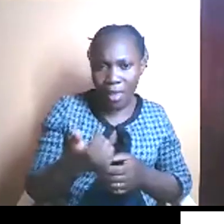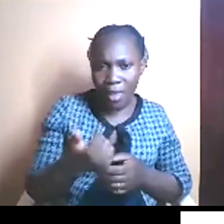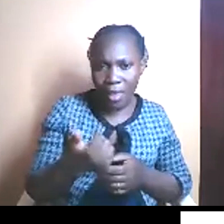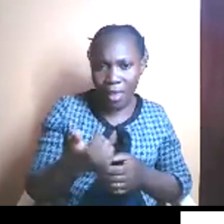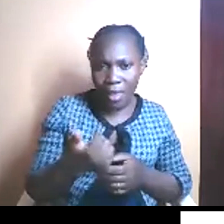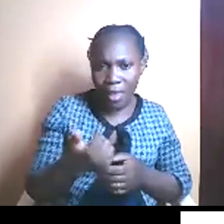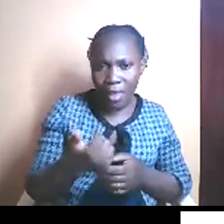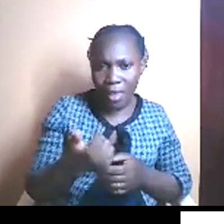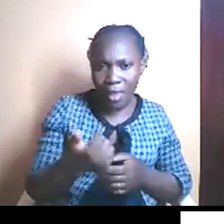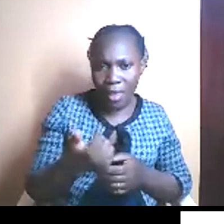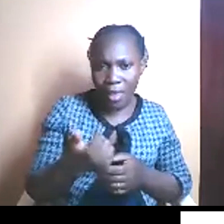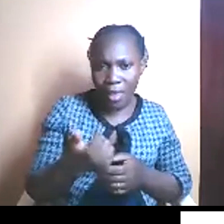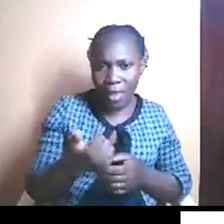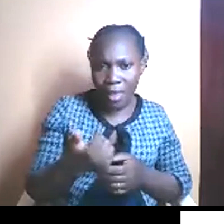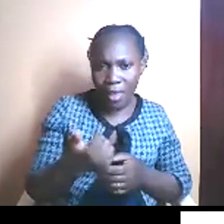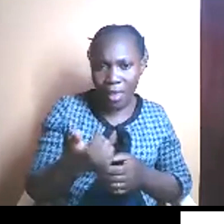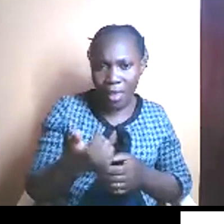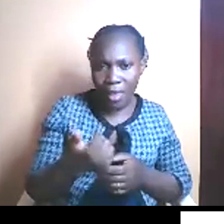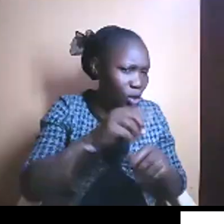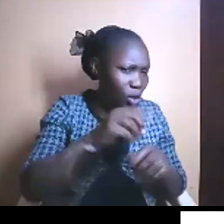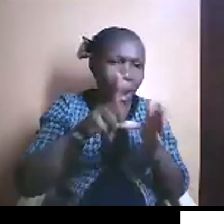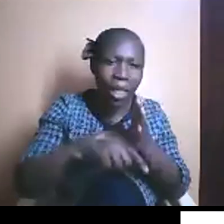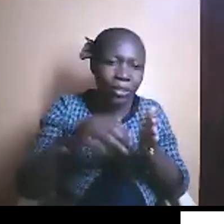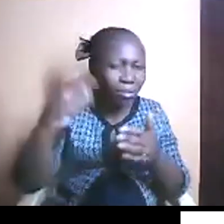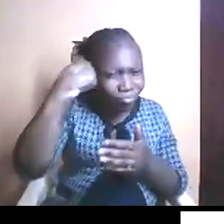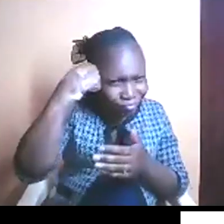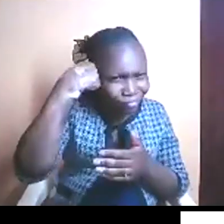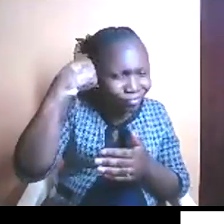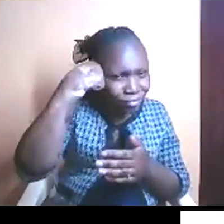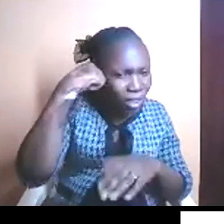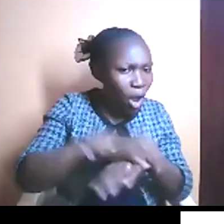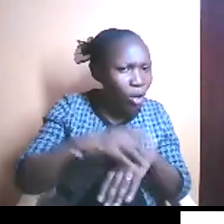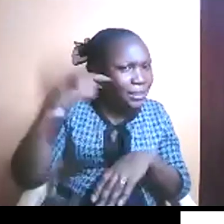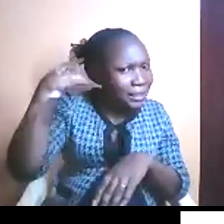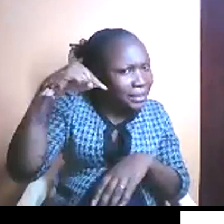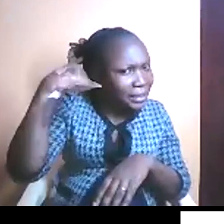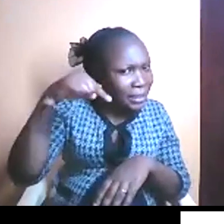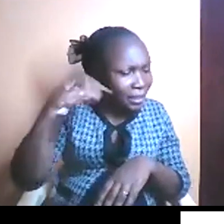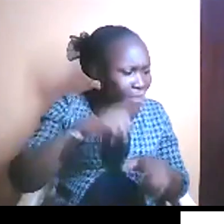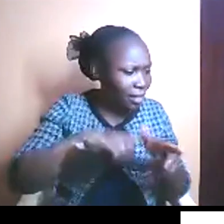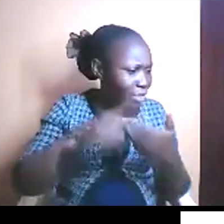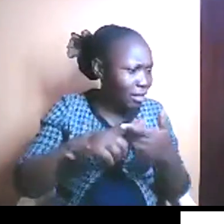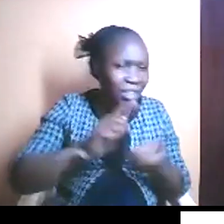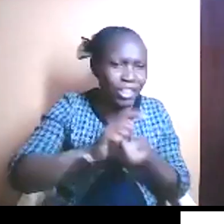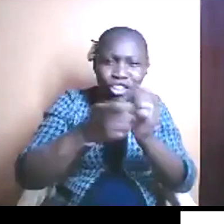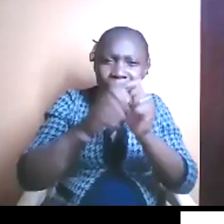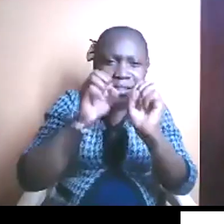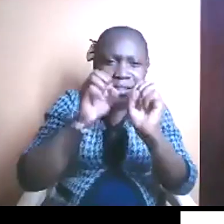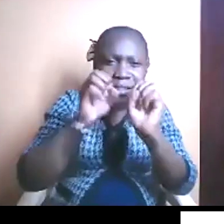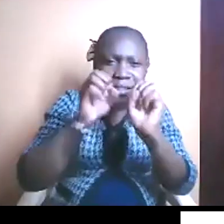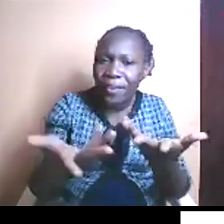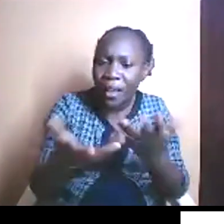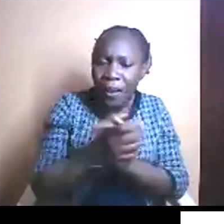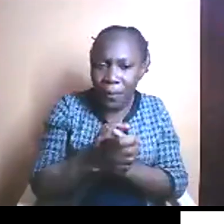has acquired it and still nothing has changed. So maybe we can take that as the last question. Yeah, racism, and